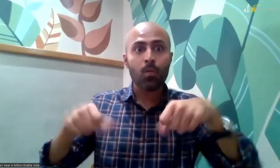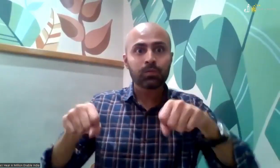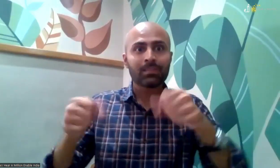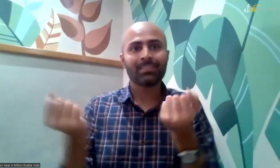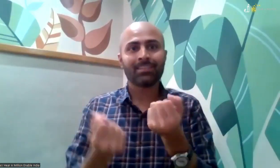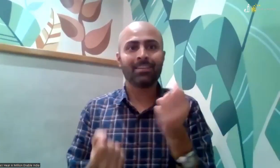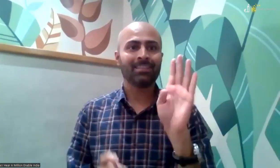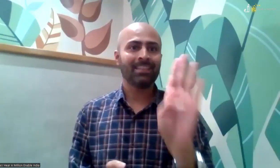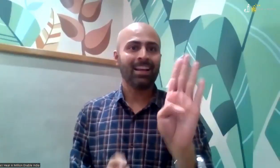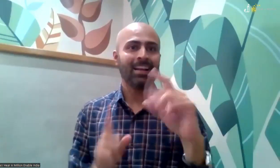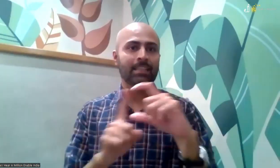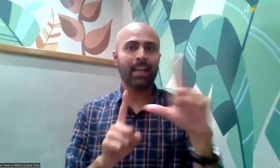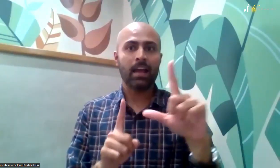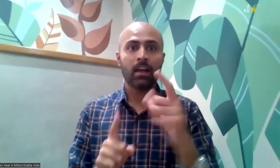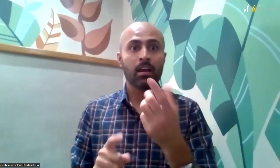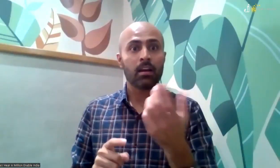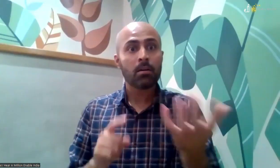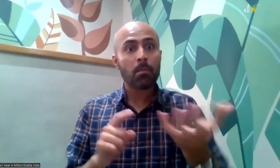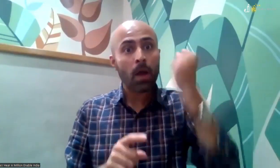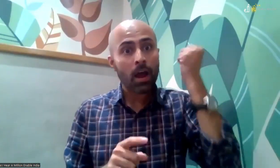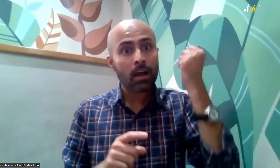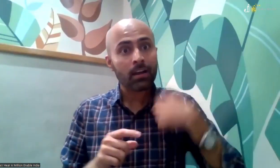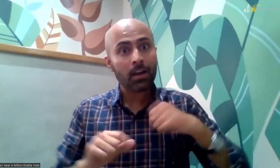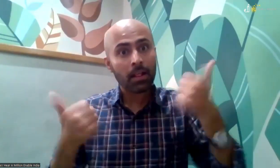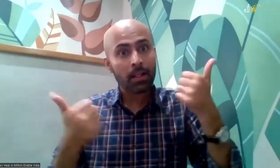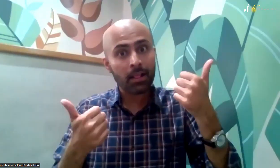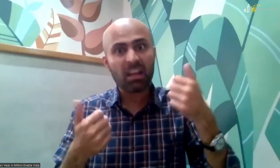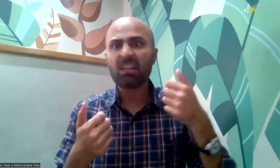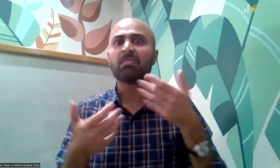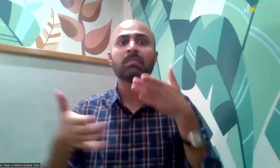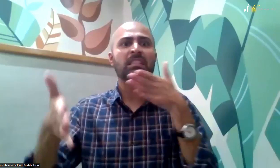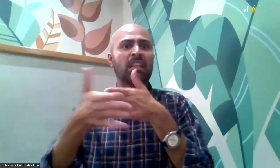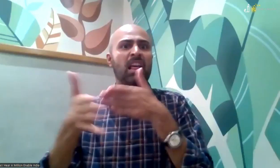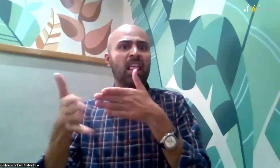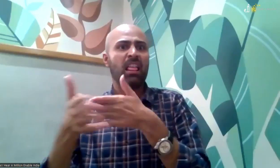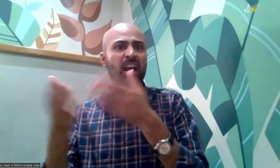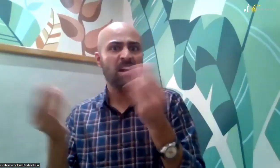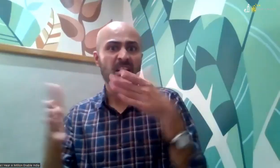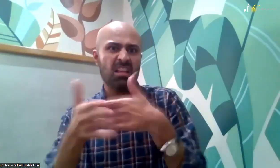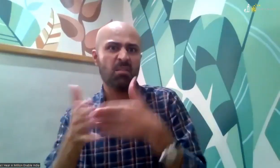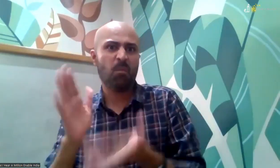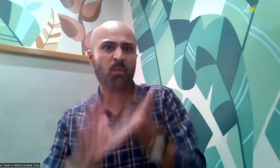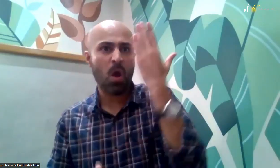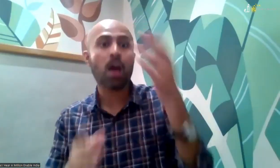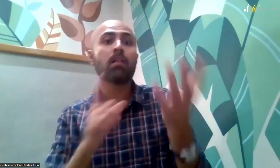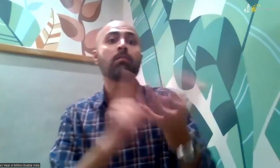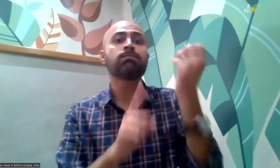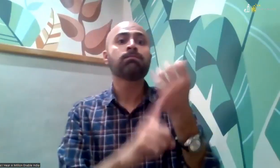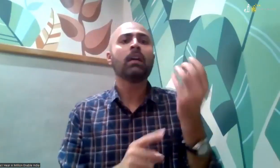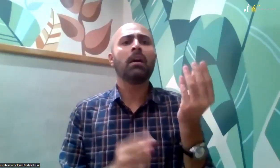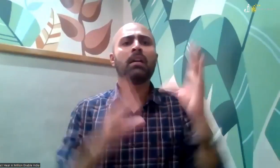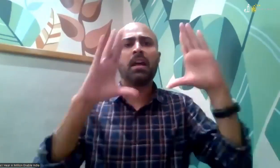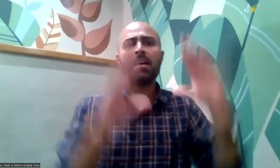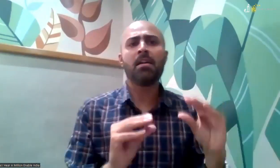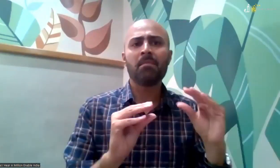the license where deaf people in India, whether they can get the driving license. Some people who have got it, some people face